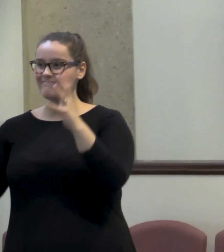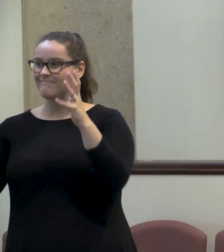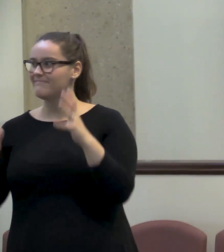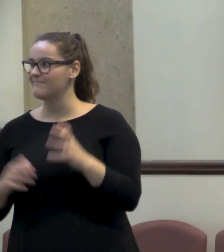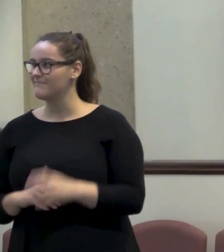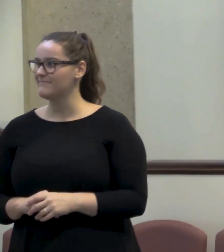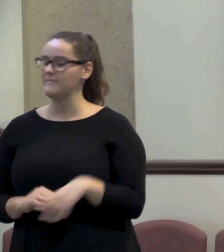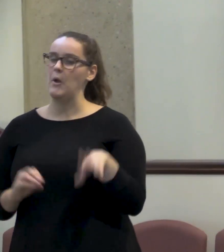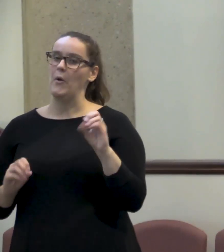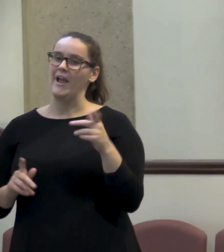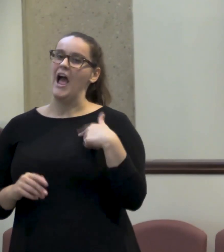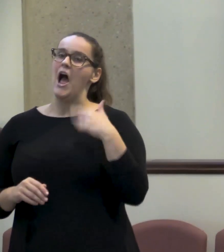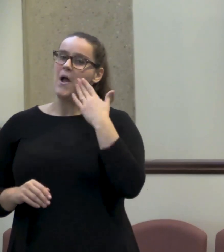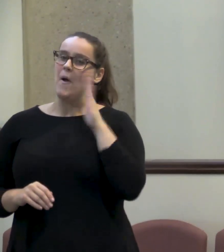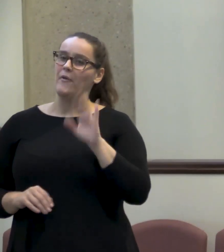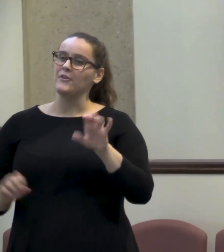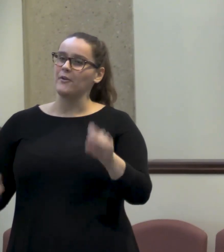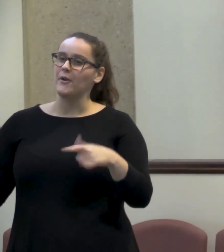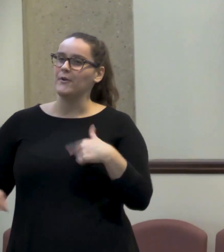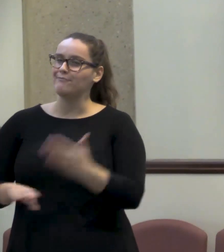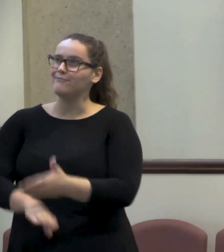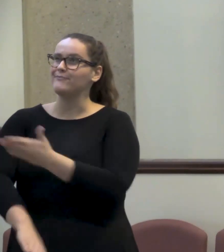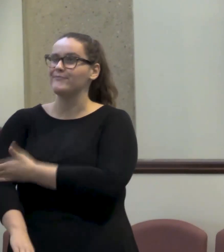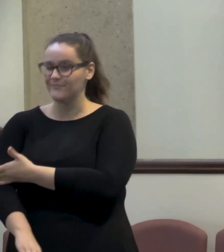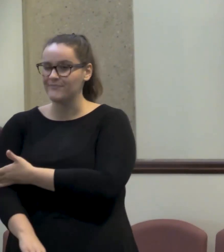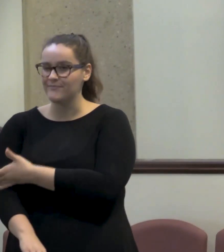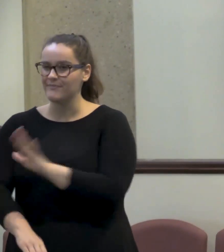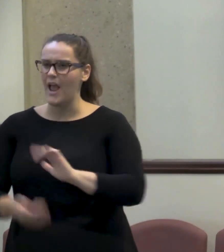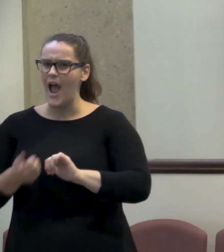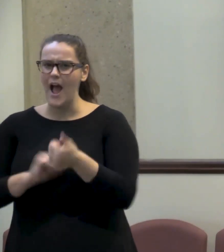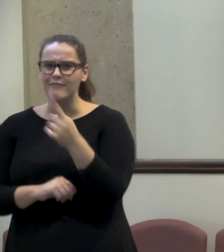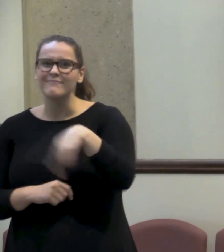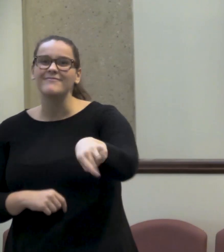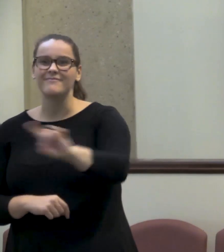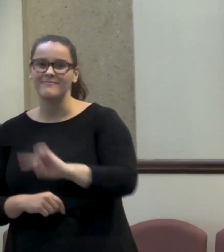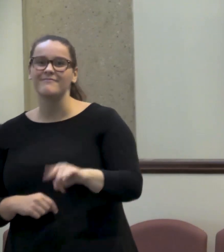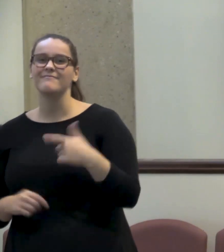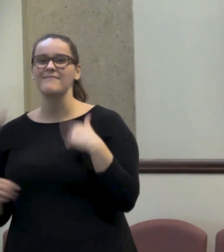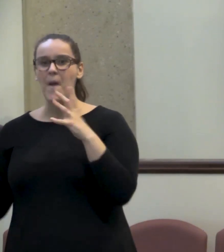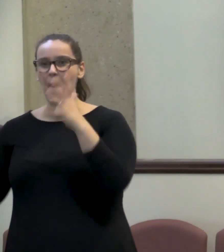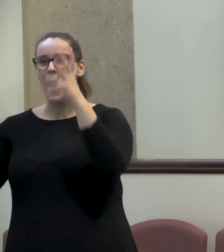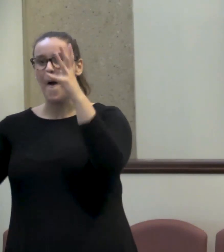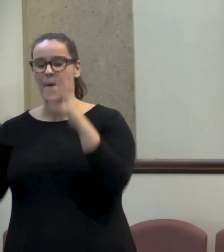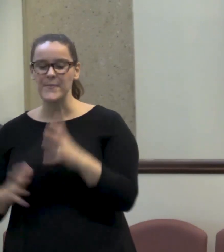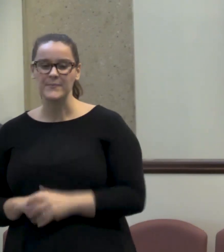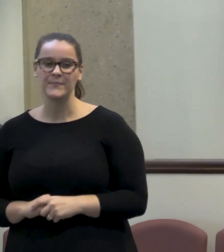Okay, I know you guys can do better than that. Come on, how's everyone doing today?